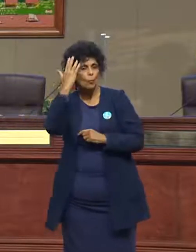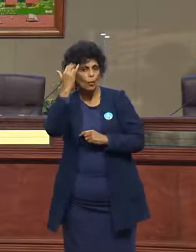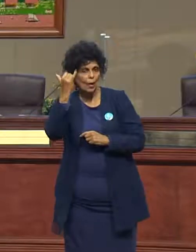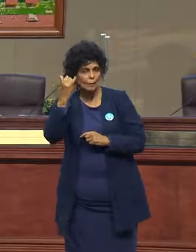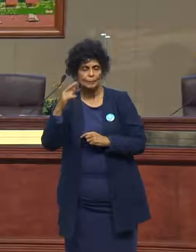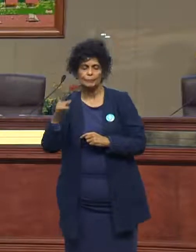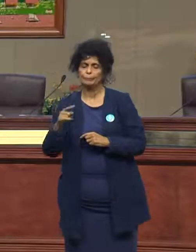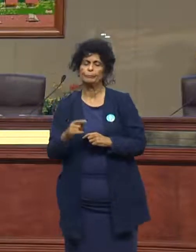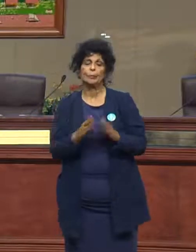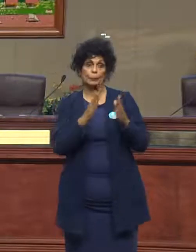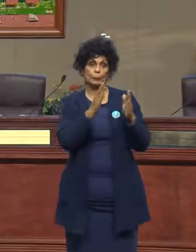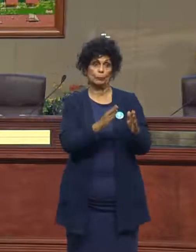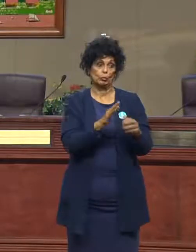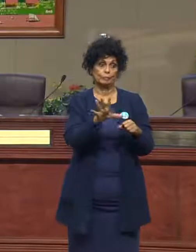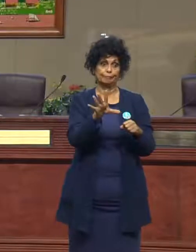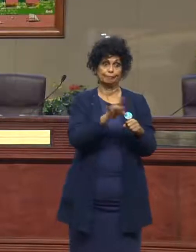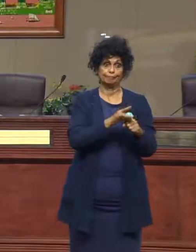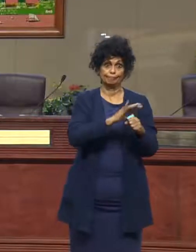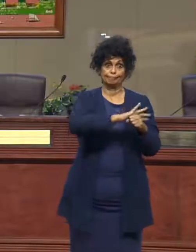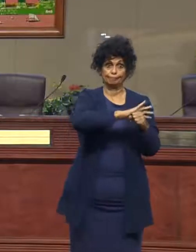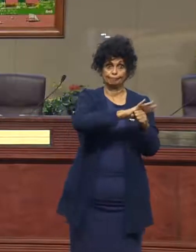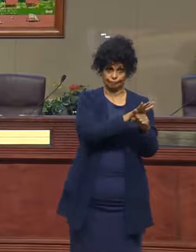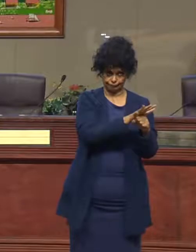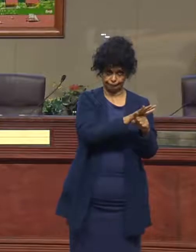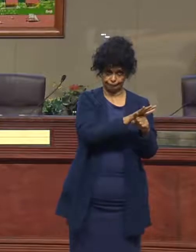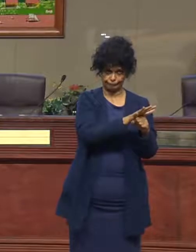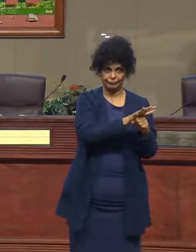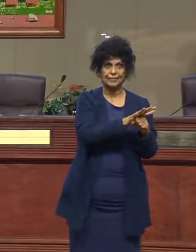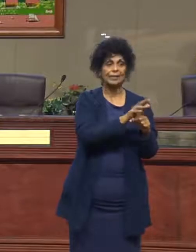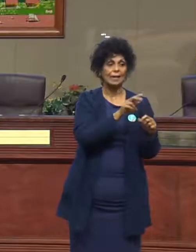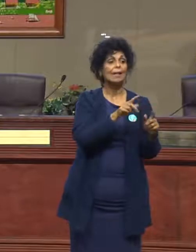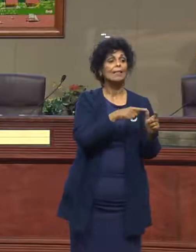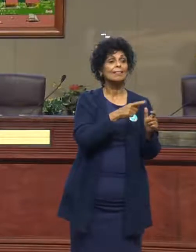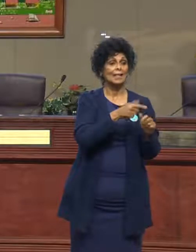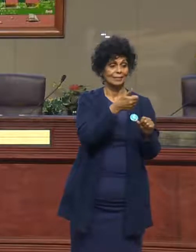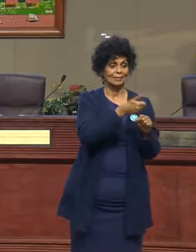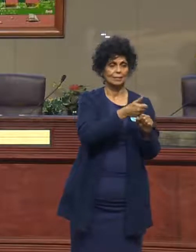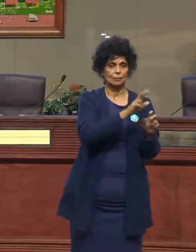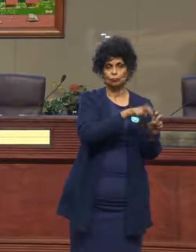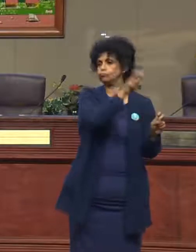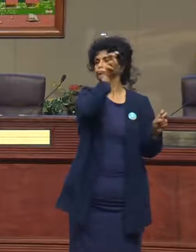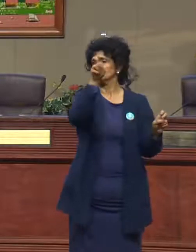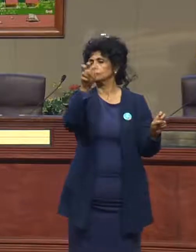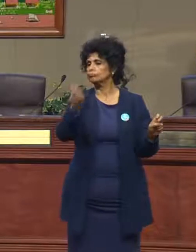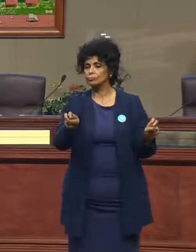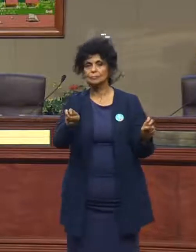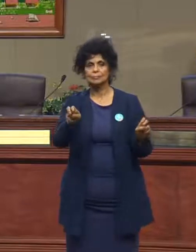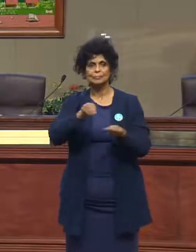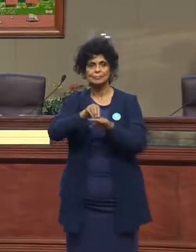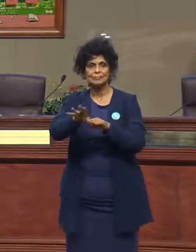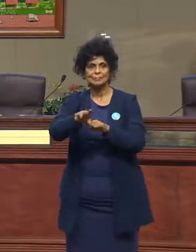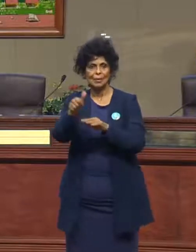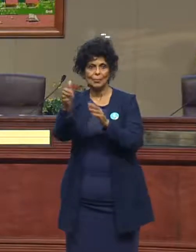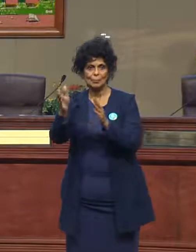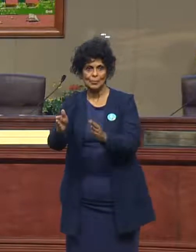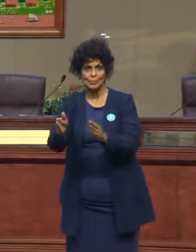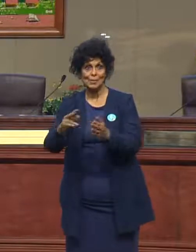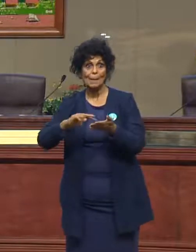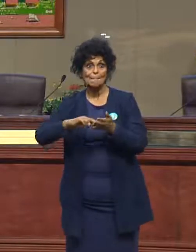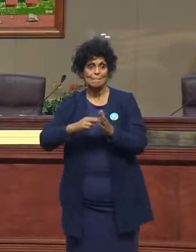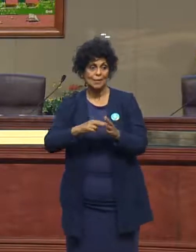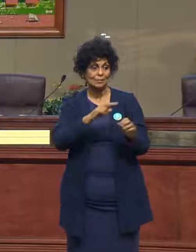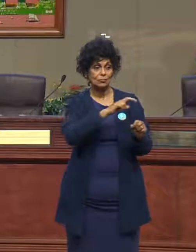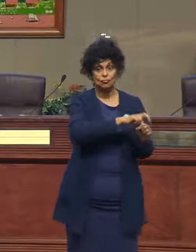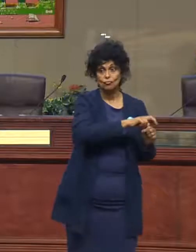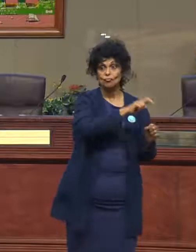individual, that's an opportunity for a mutation. And when those happen, it could mutate in a way that makes it